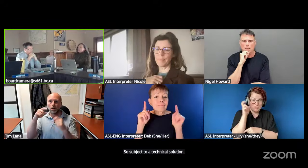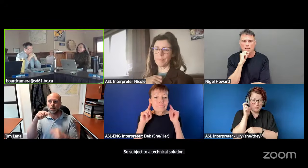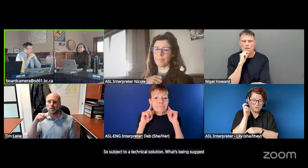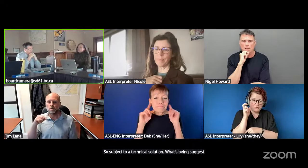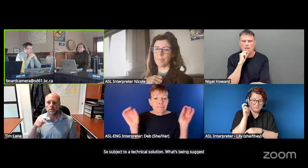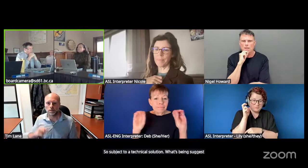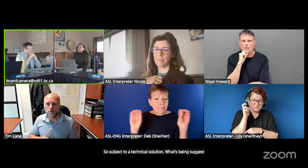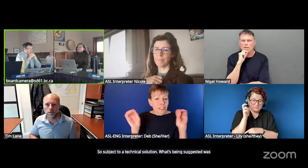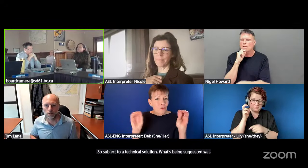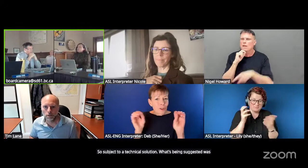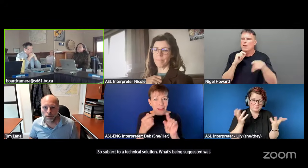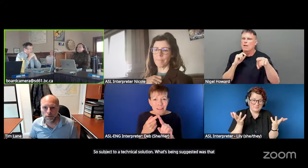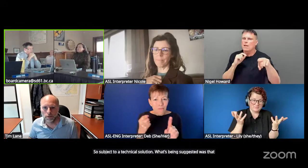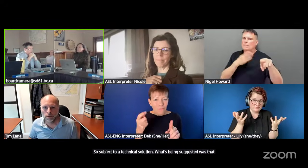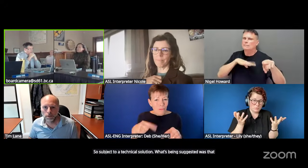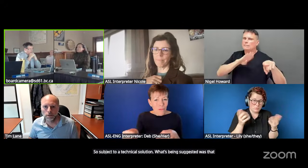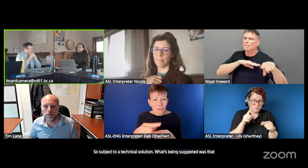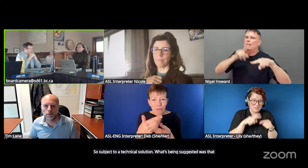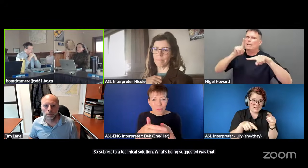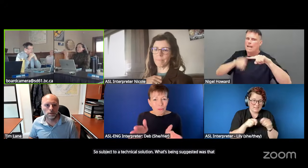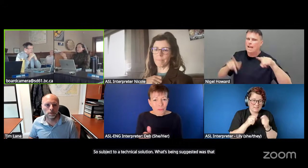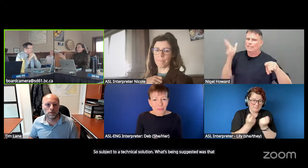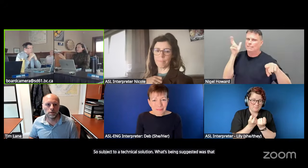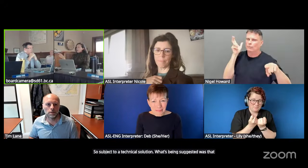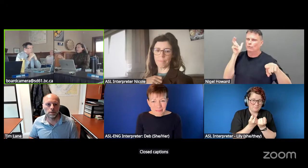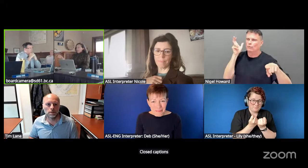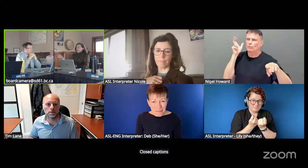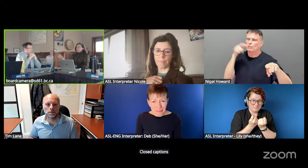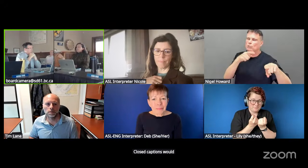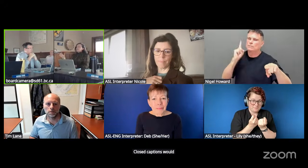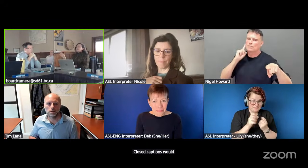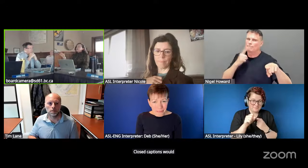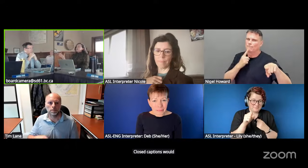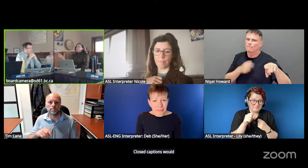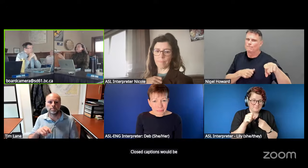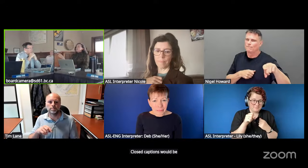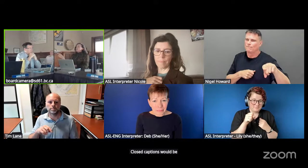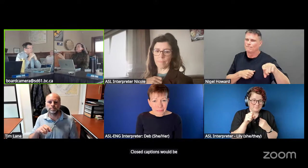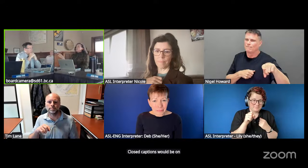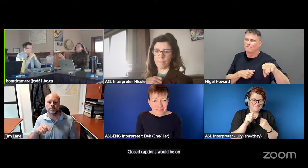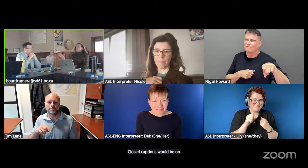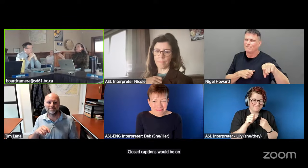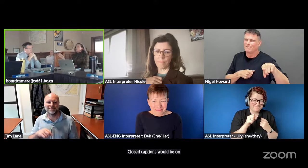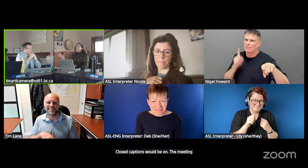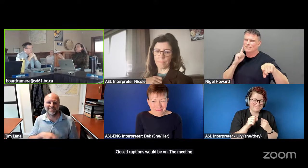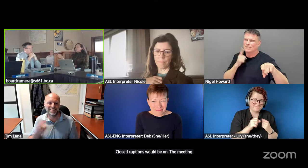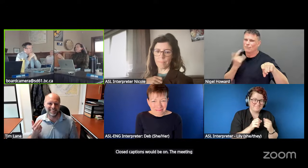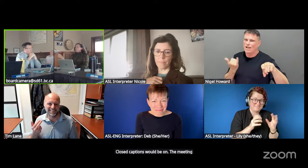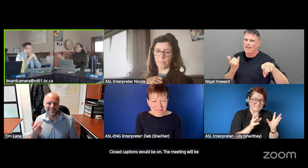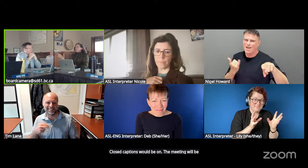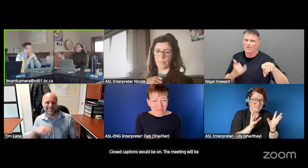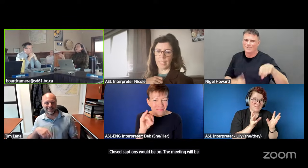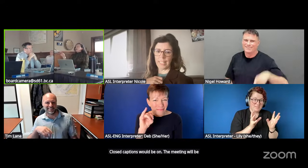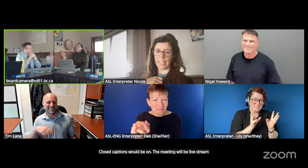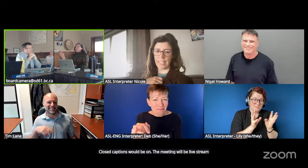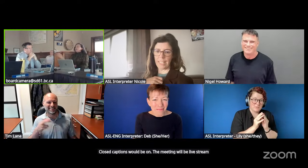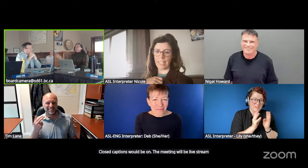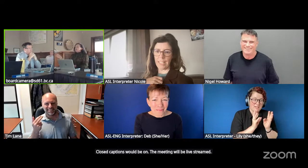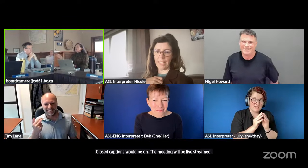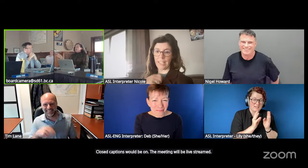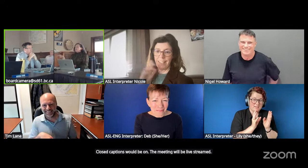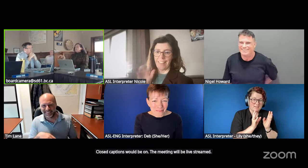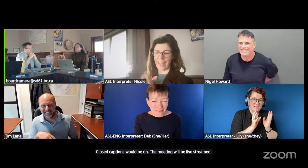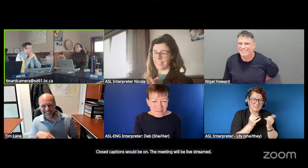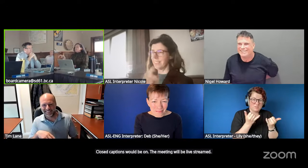that, closed captions would be on. The meeting will be live streamed.